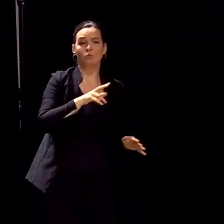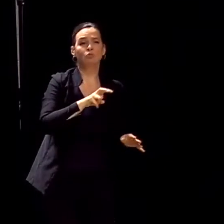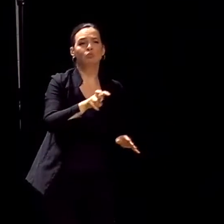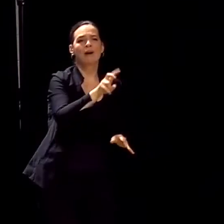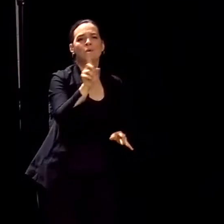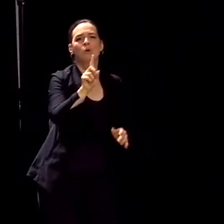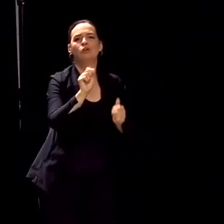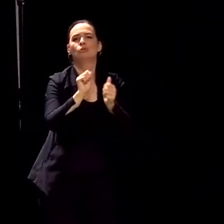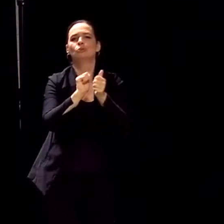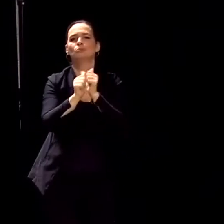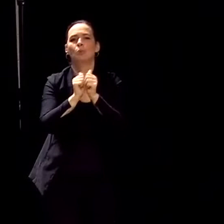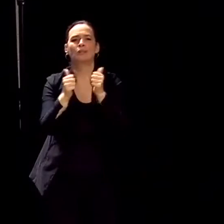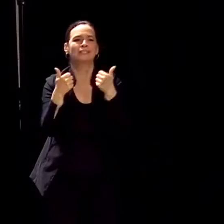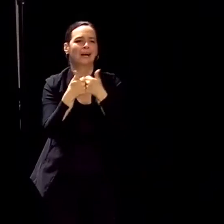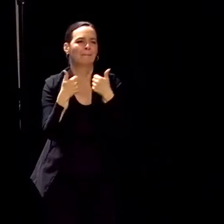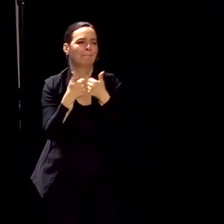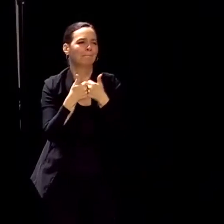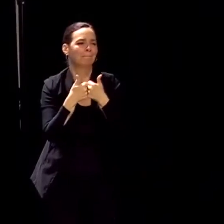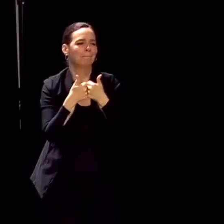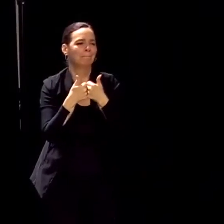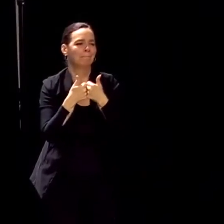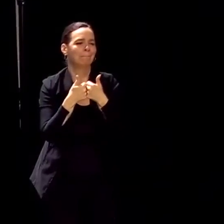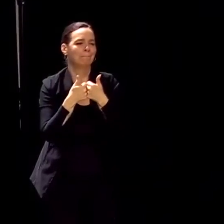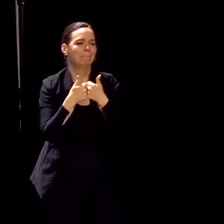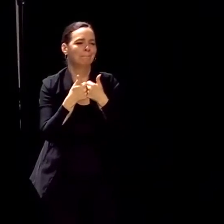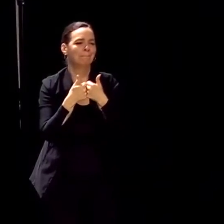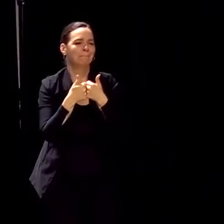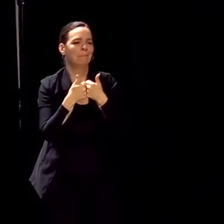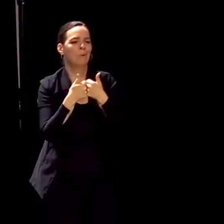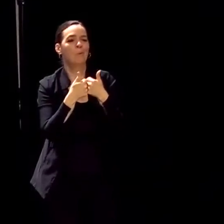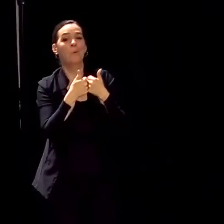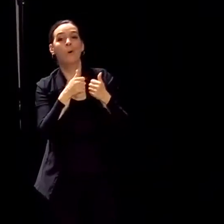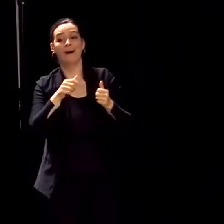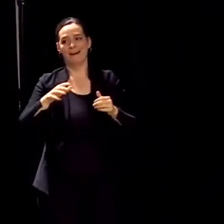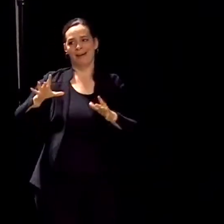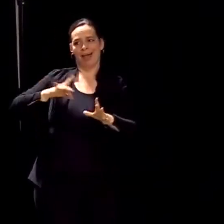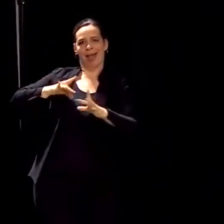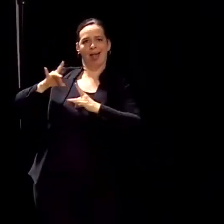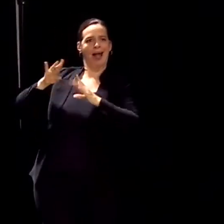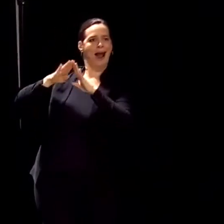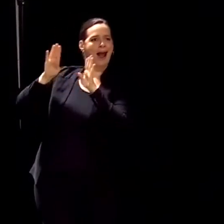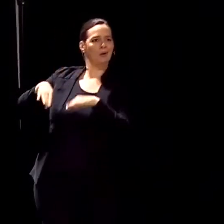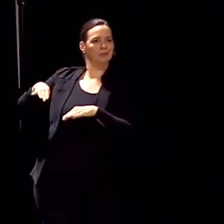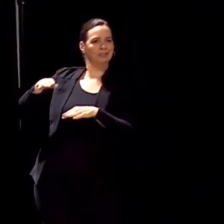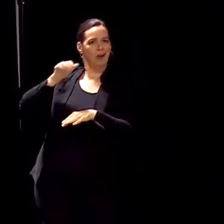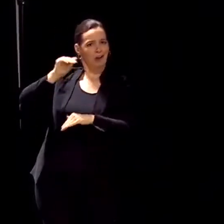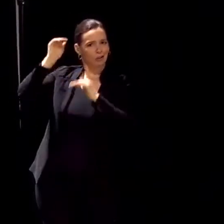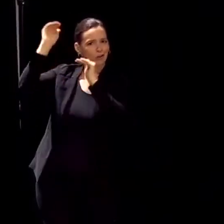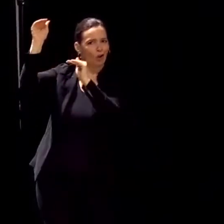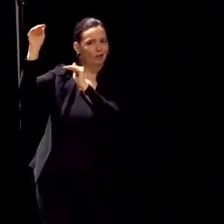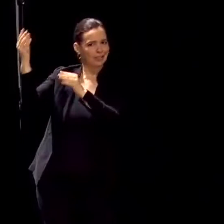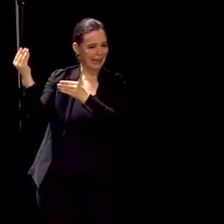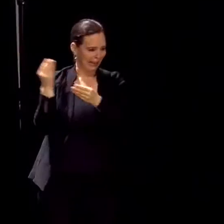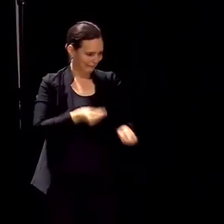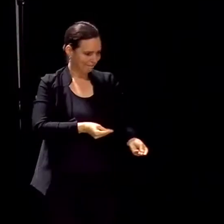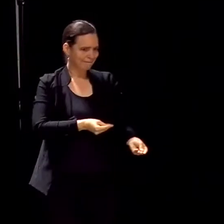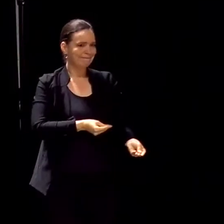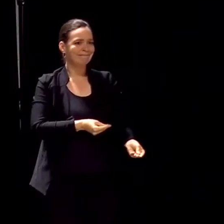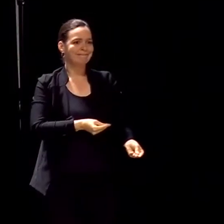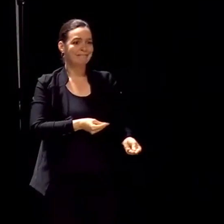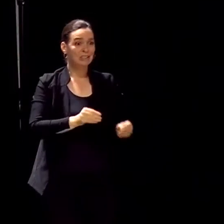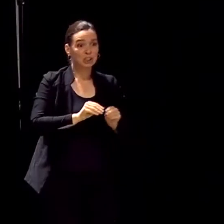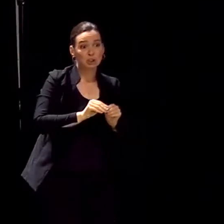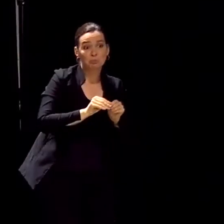contact. The spread has not happened in the buildings. We've looked at this. We've looked at this and looked at this. So